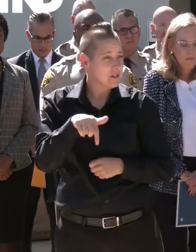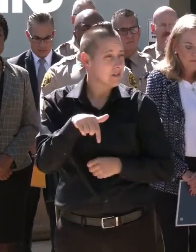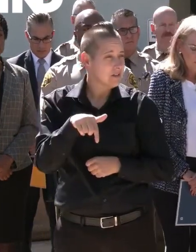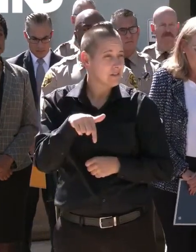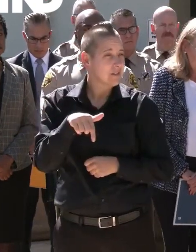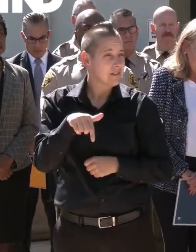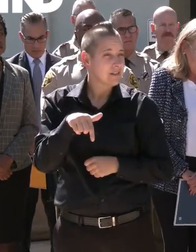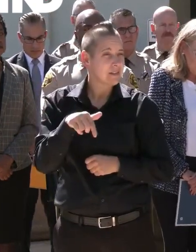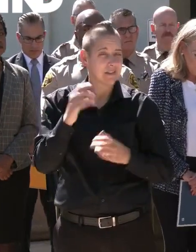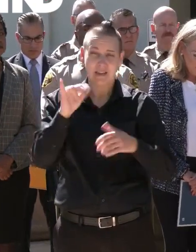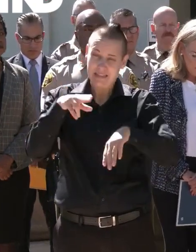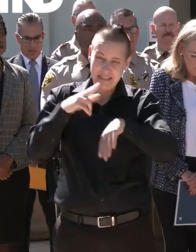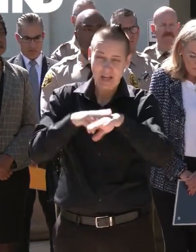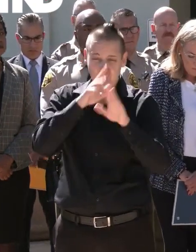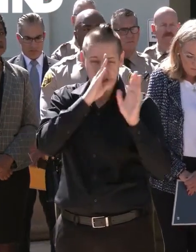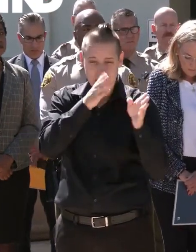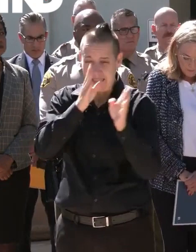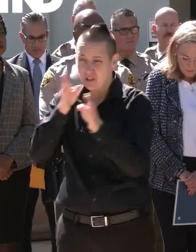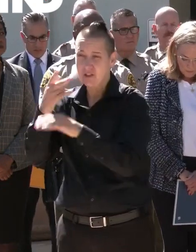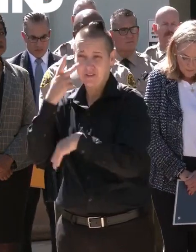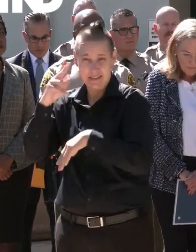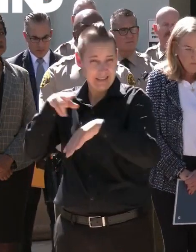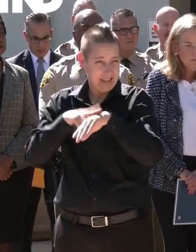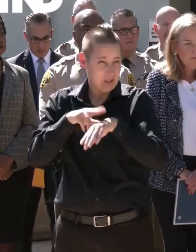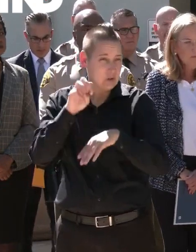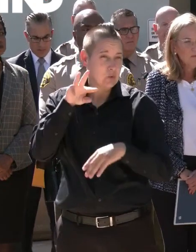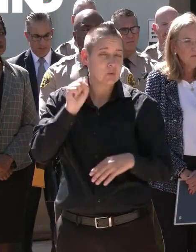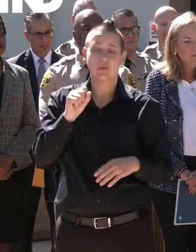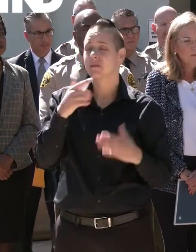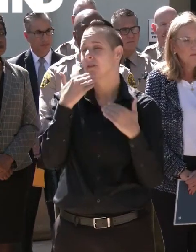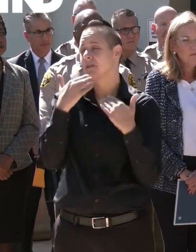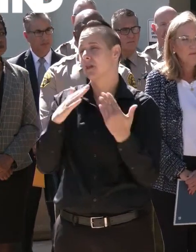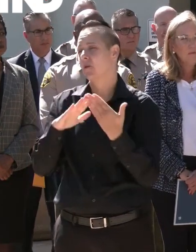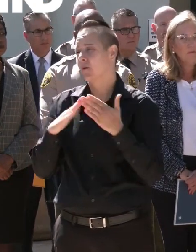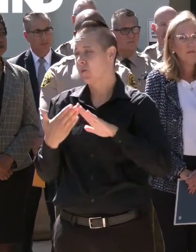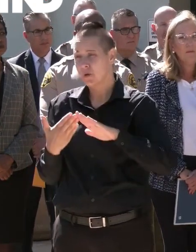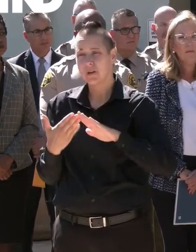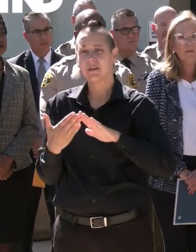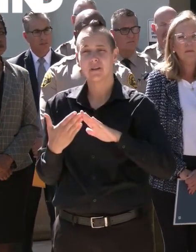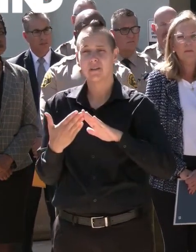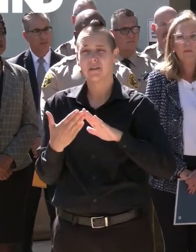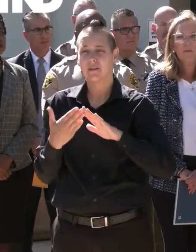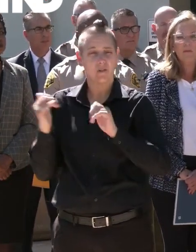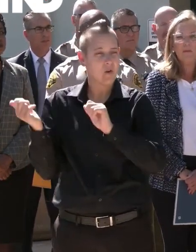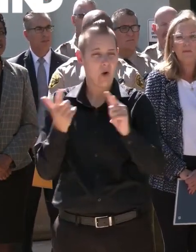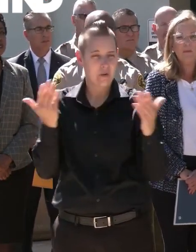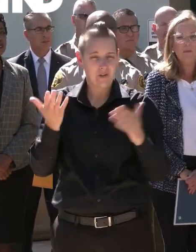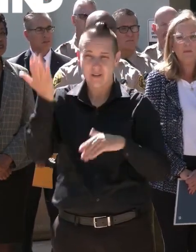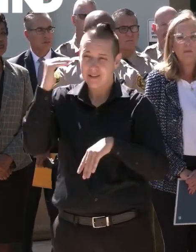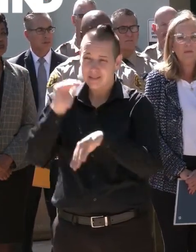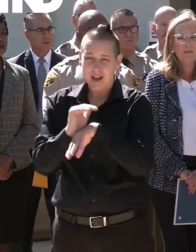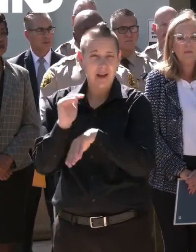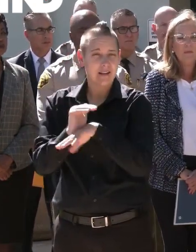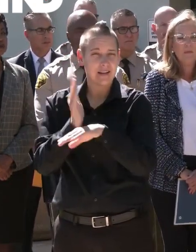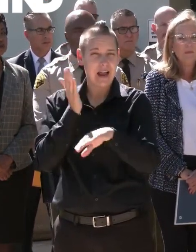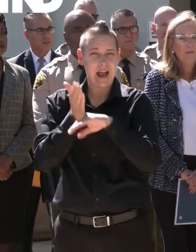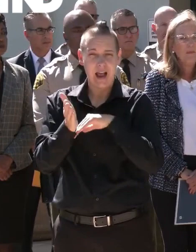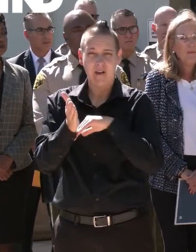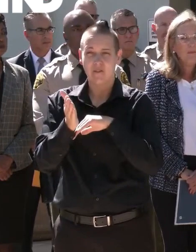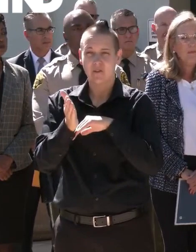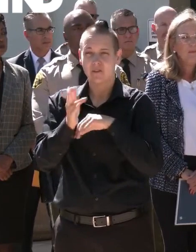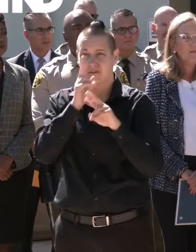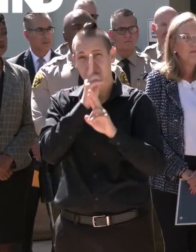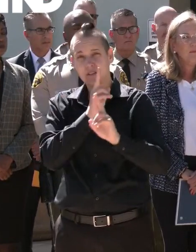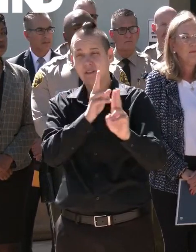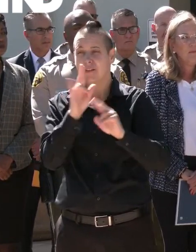giving us all the national attention. I've seen it on the national news. And thank you to the community, everyone that was here last night, After the vigil, a